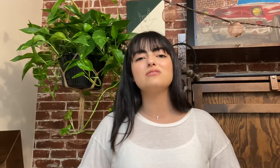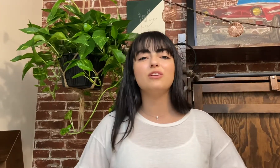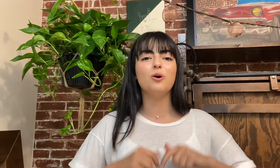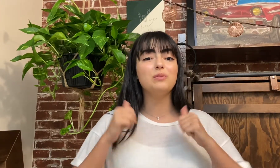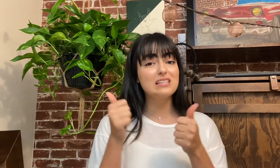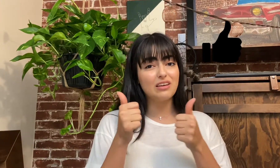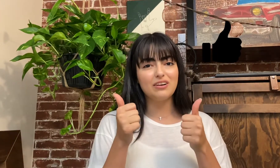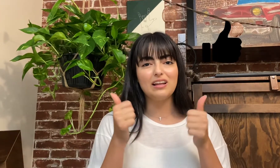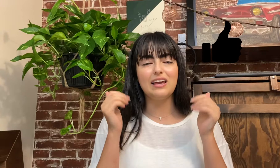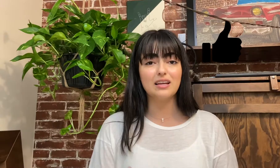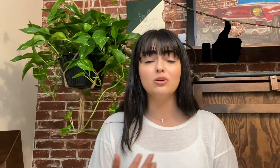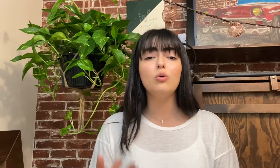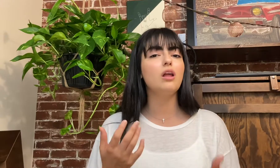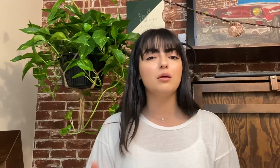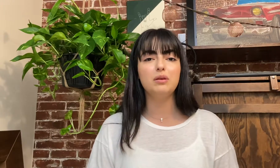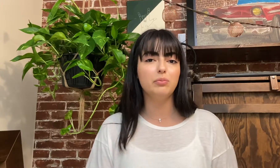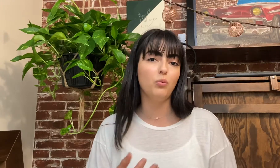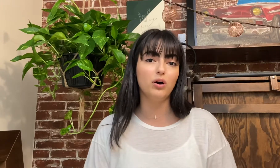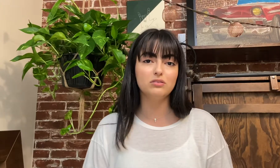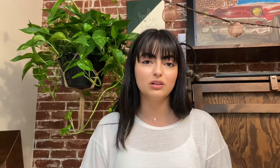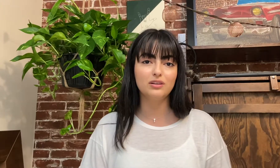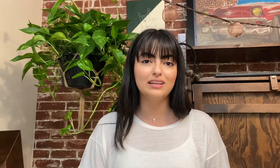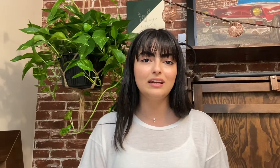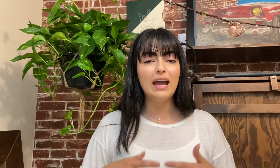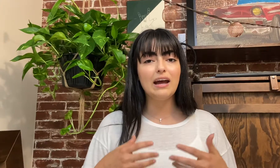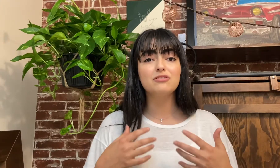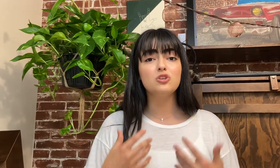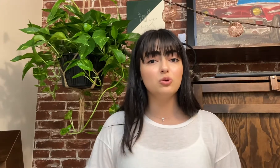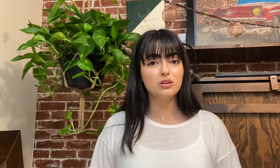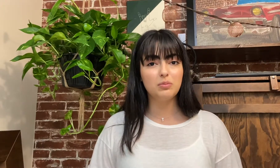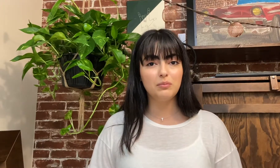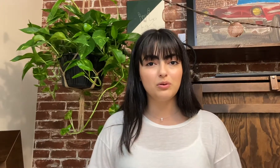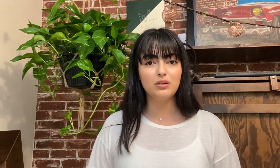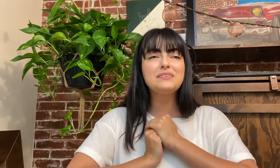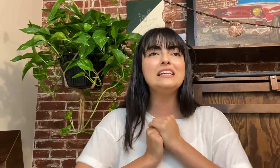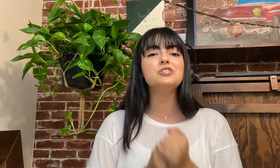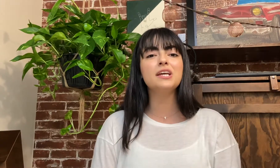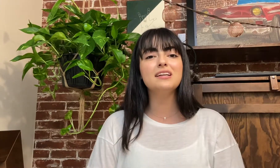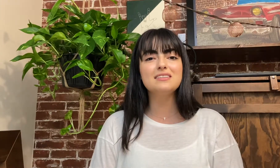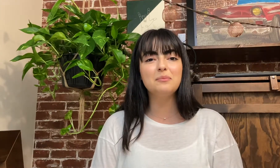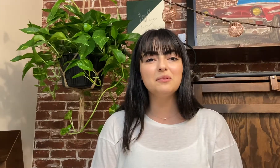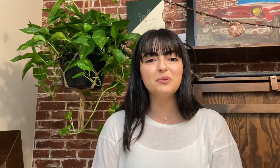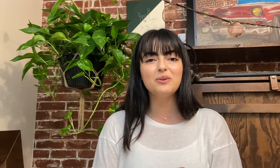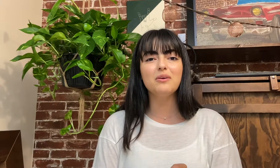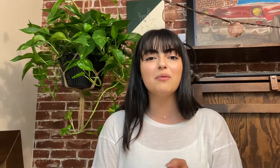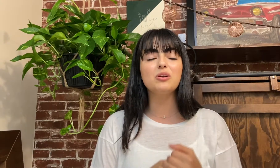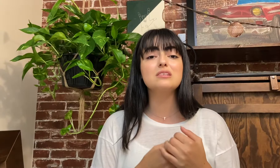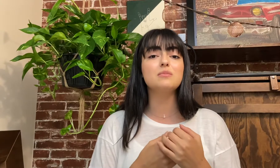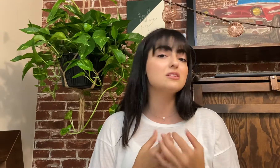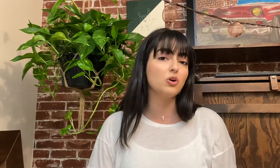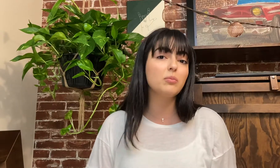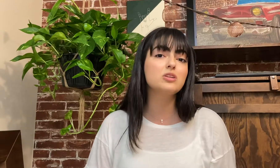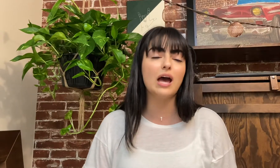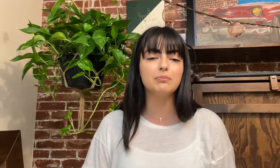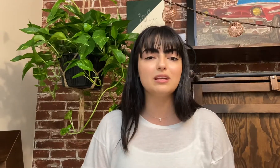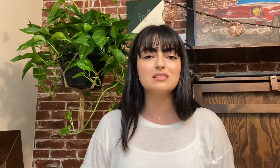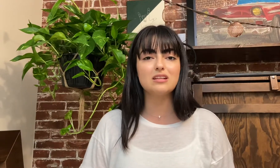video, please give it a like. I know a lot of people want to learn it. I have tutored people. Teaching it to people brings me so much happiness and so